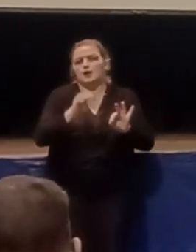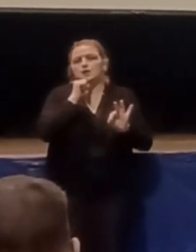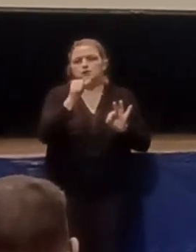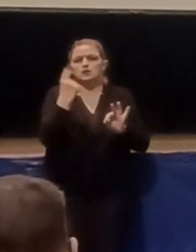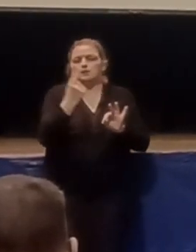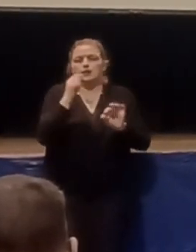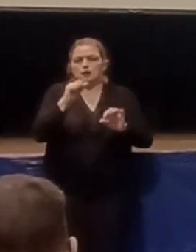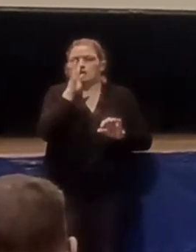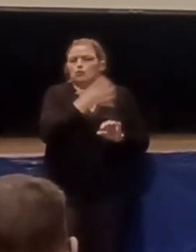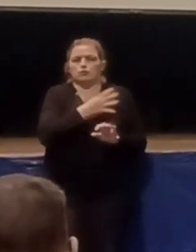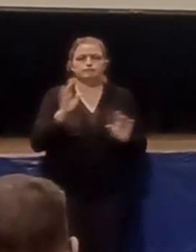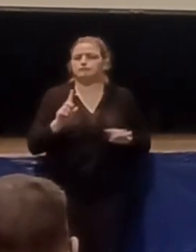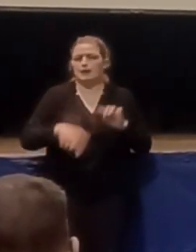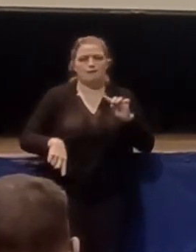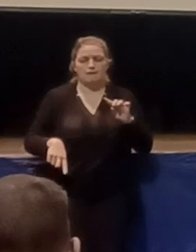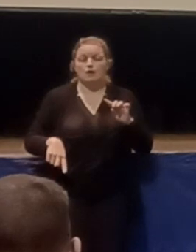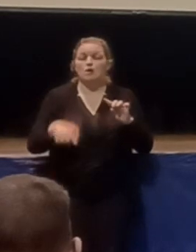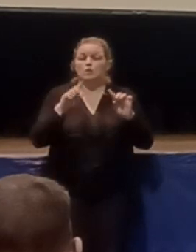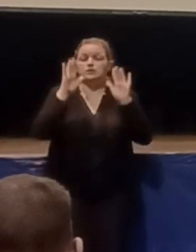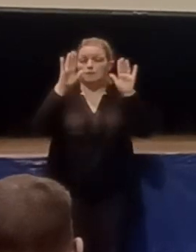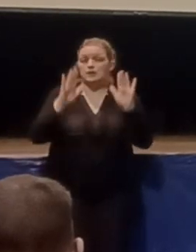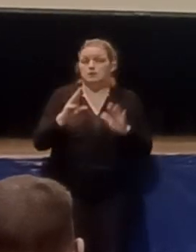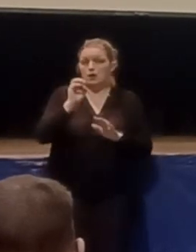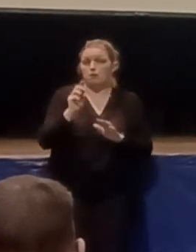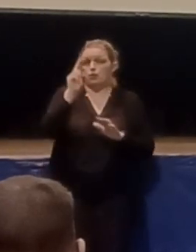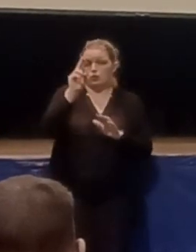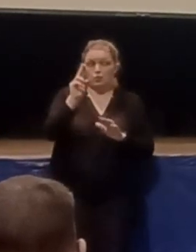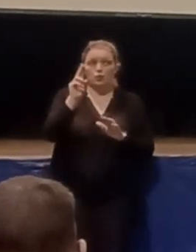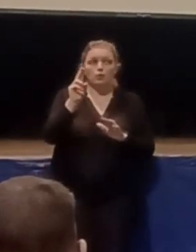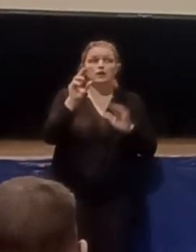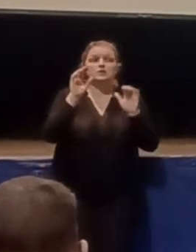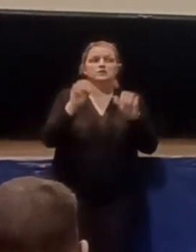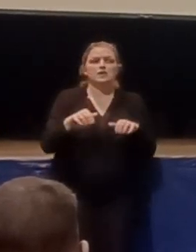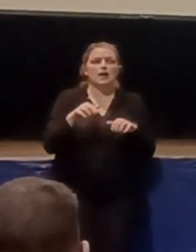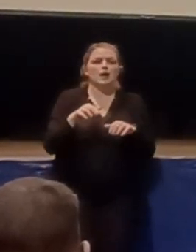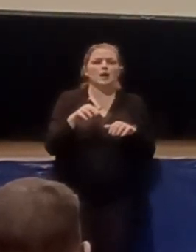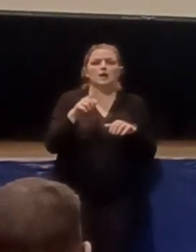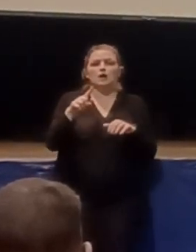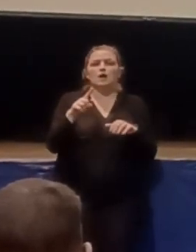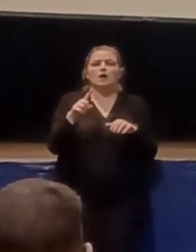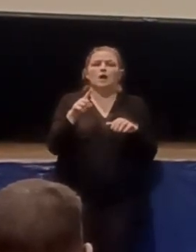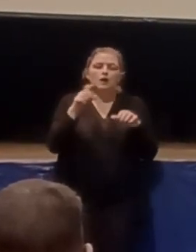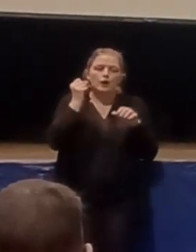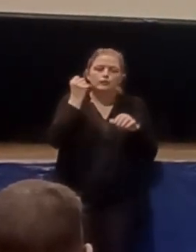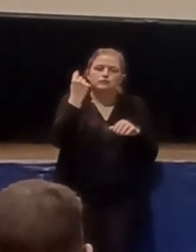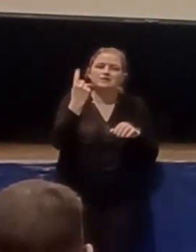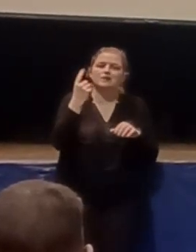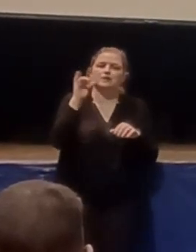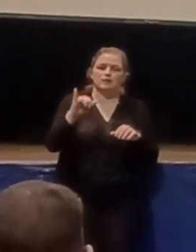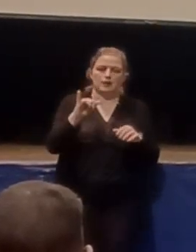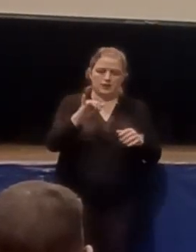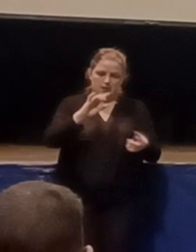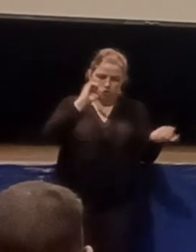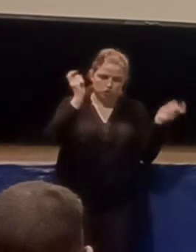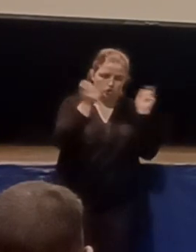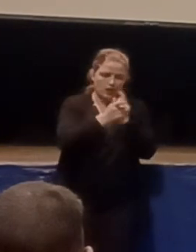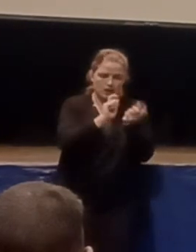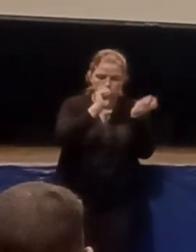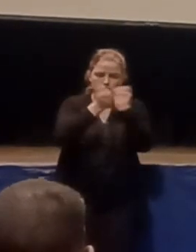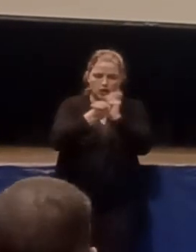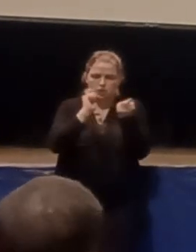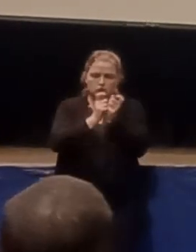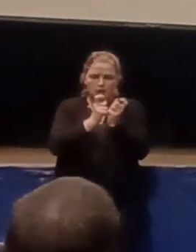be ignored. The great thing about MOUs is memo of understanding. Understandings change and